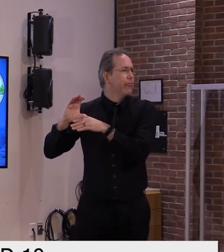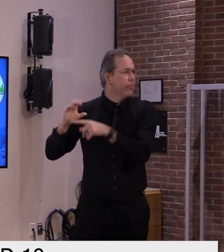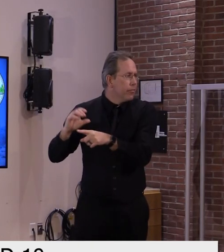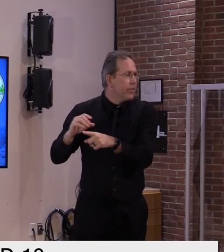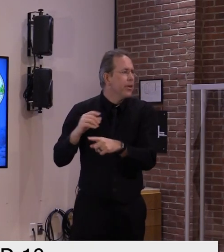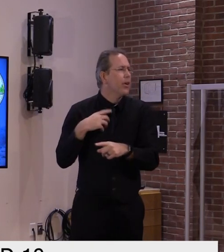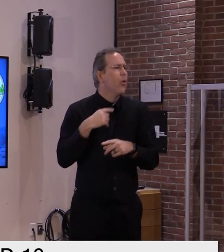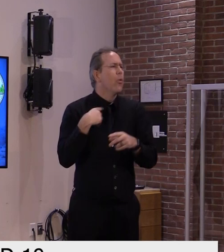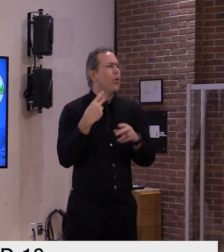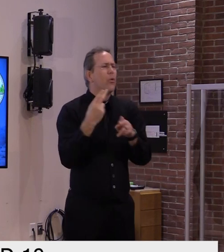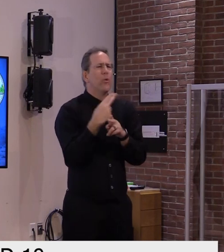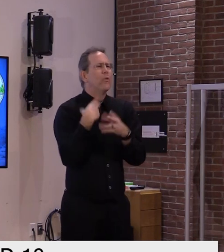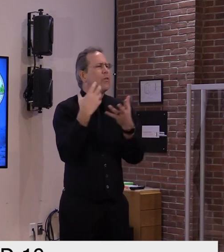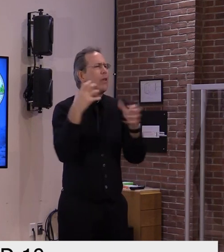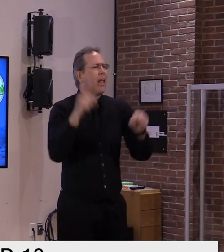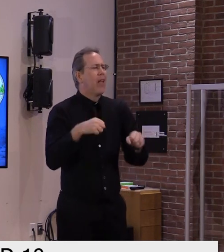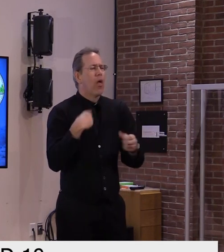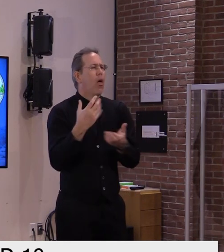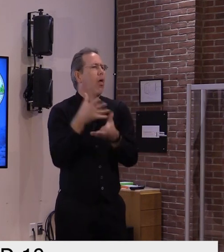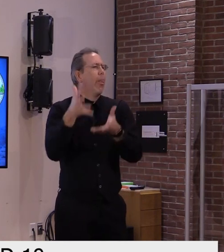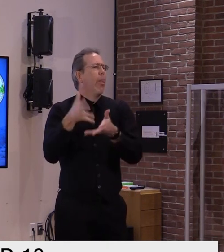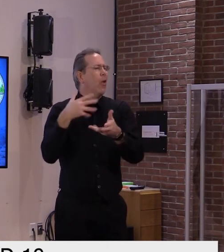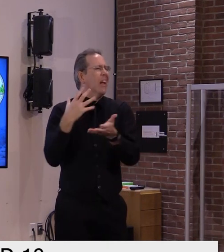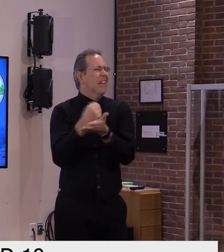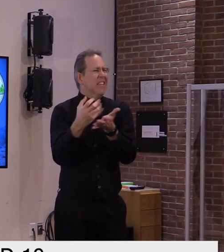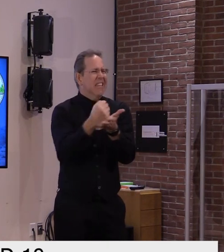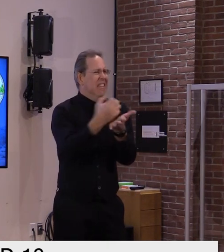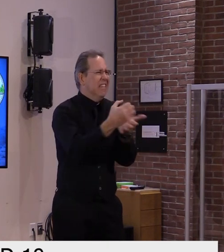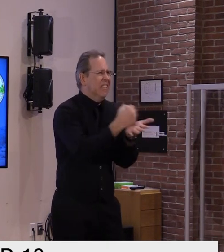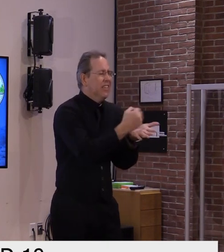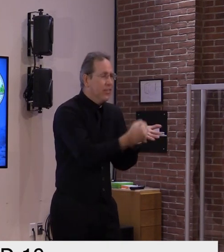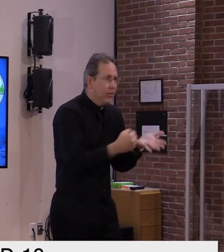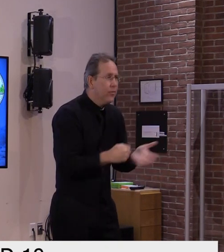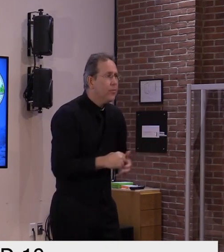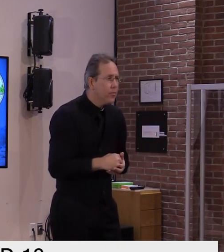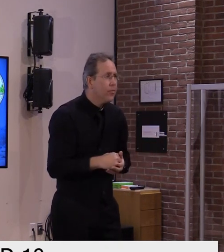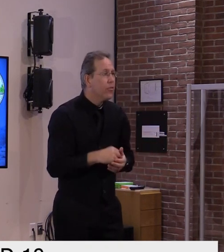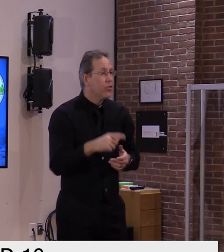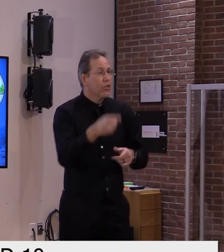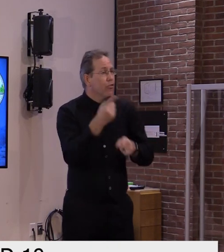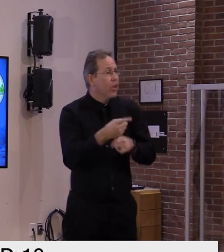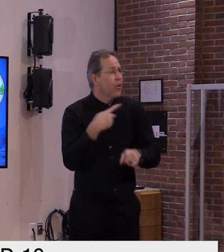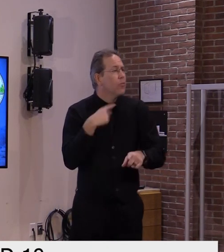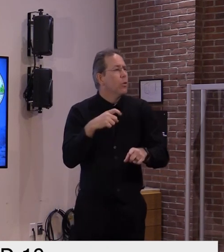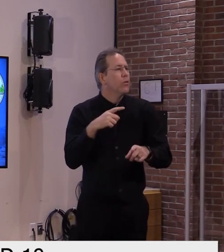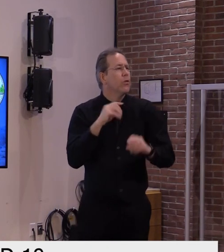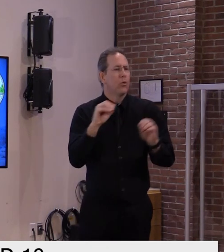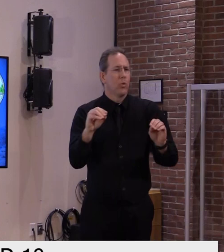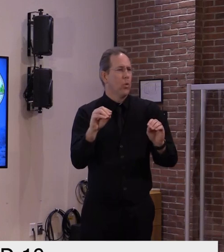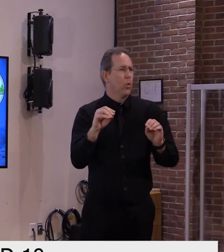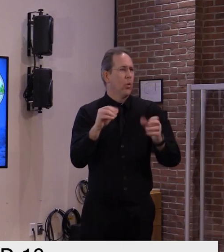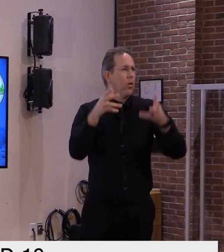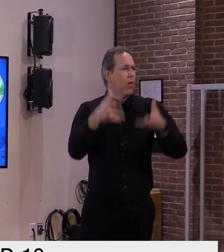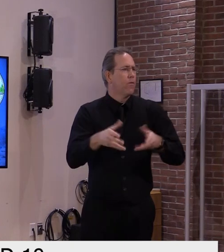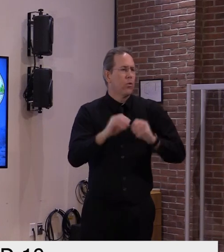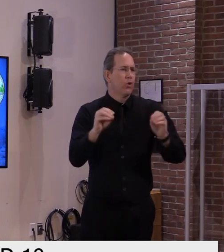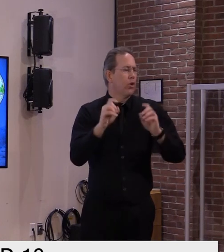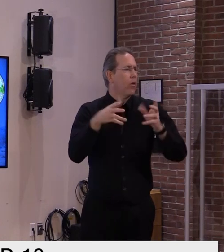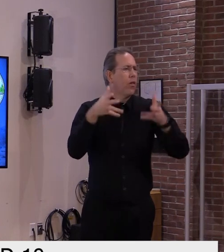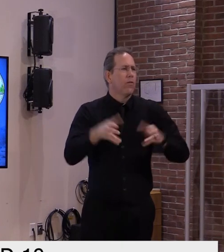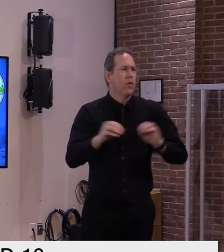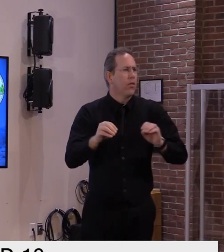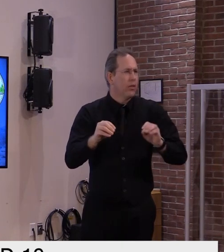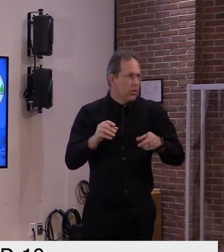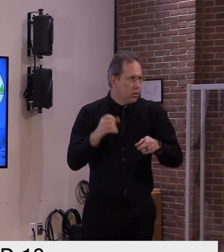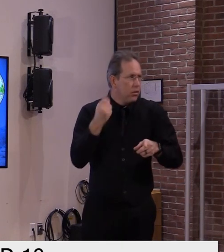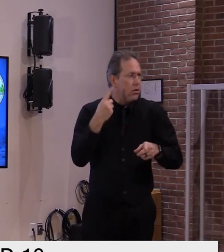doses, and you're right, we should have literally no doses being thrown away because of lack